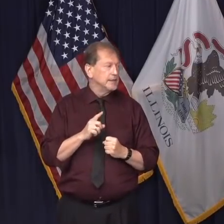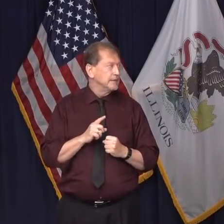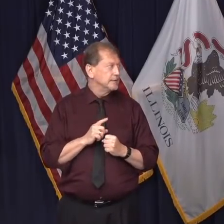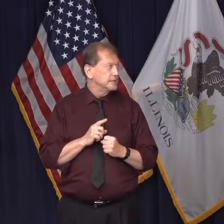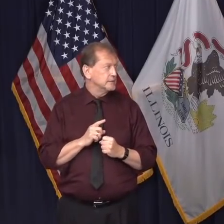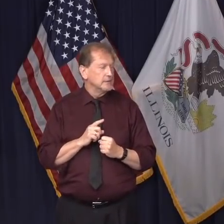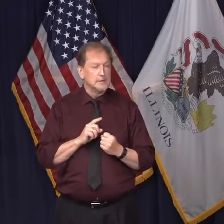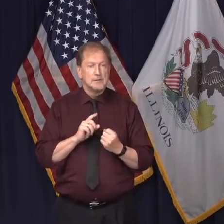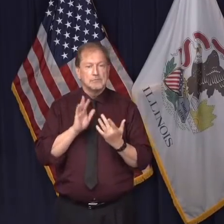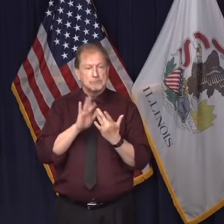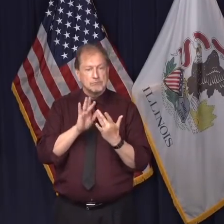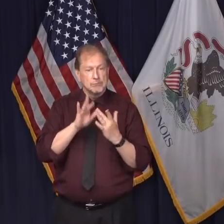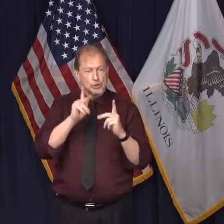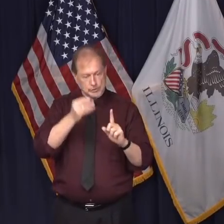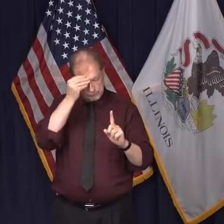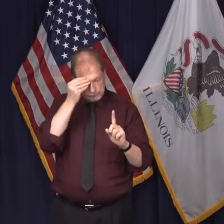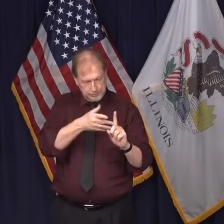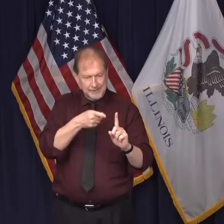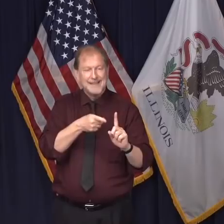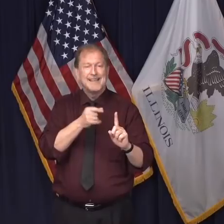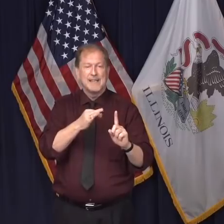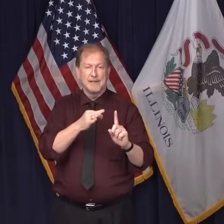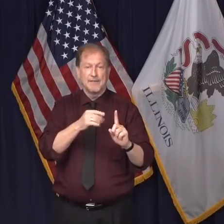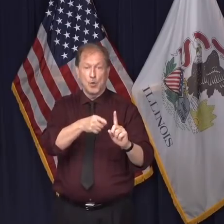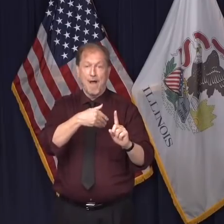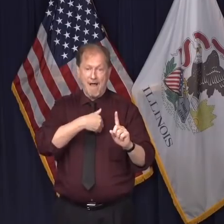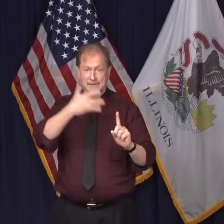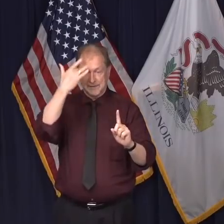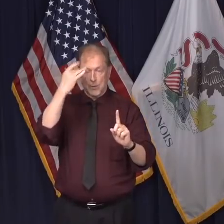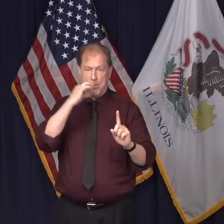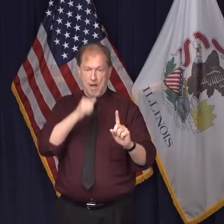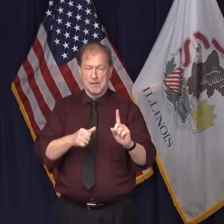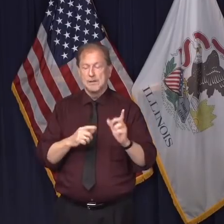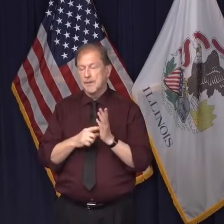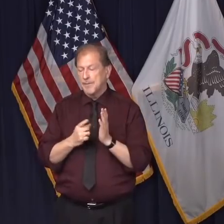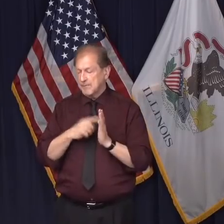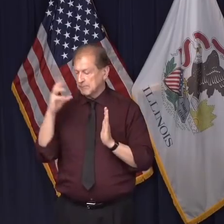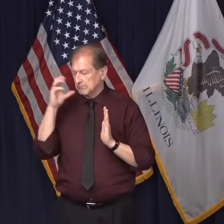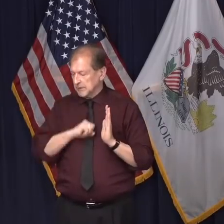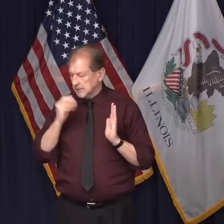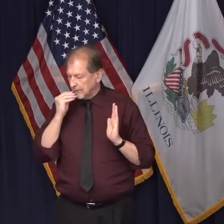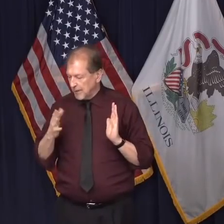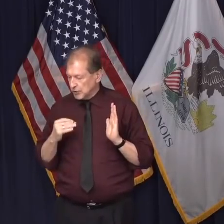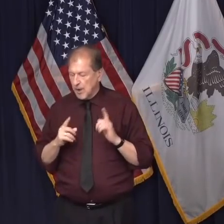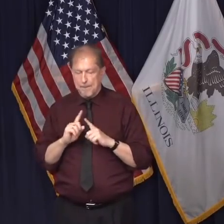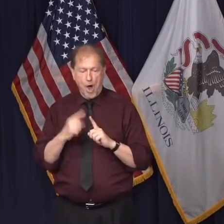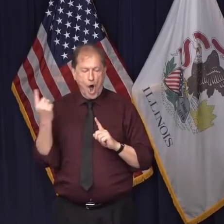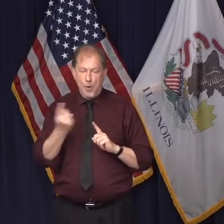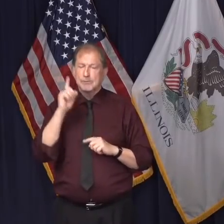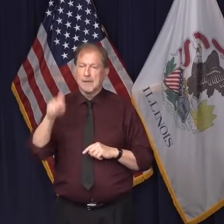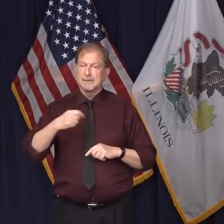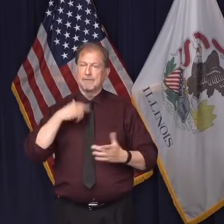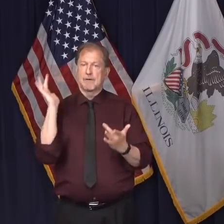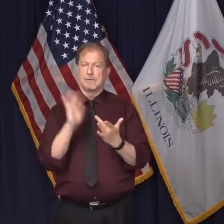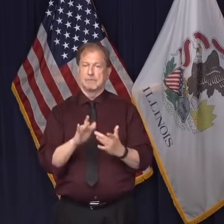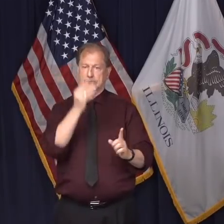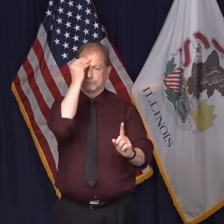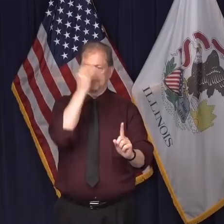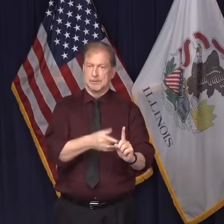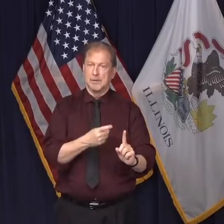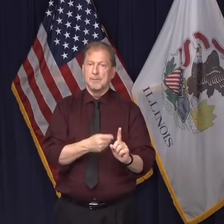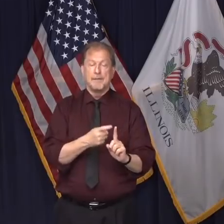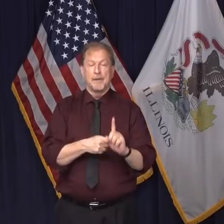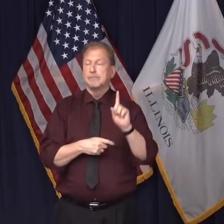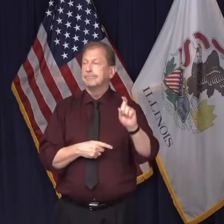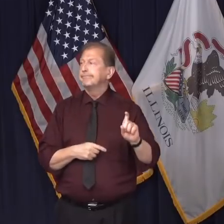their test results. I just wanted to make sure that sometimes there's missing data on a form, but always there's some way to contact the person to make sure that